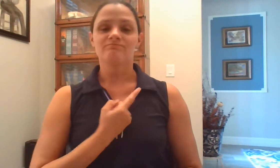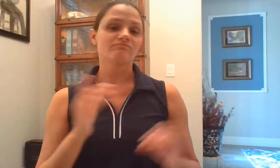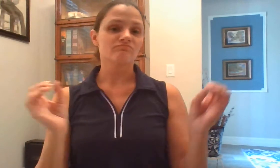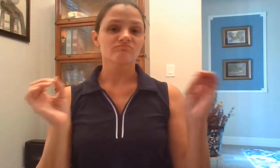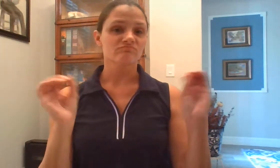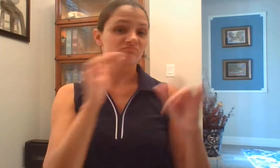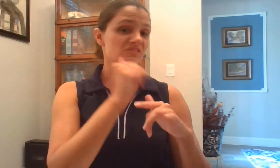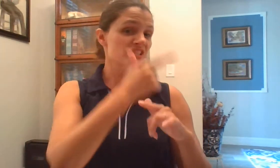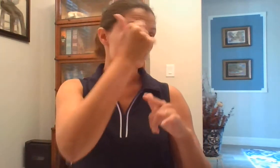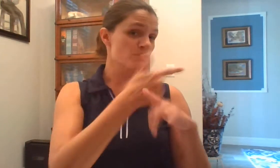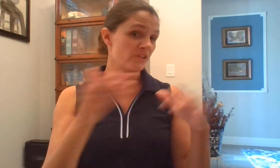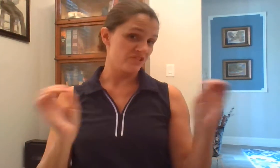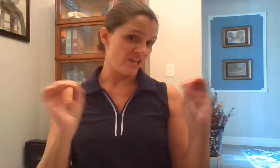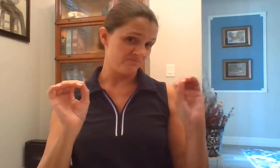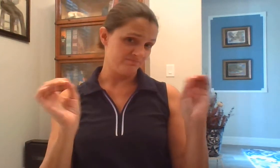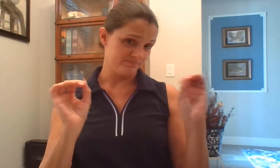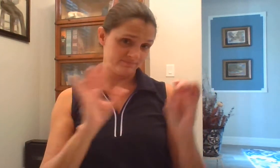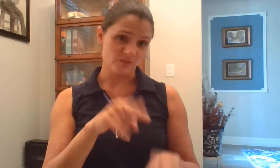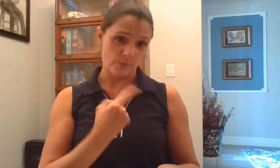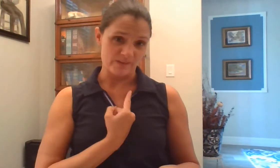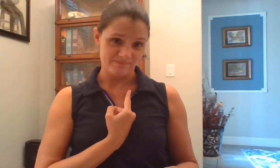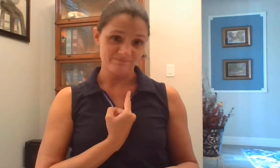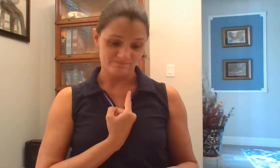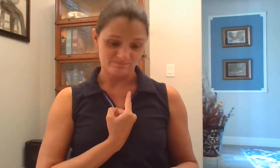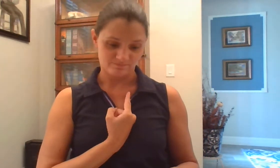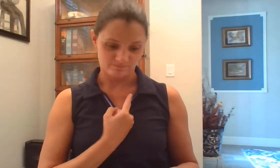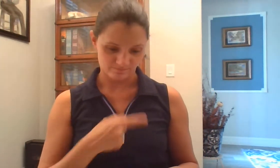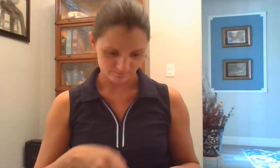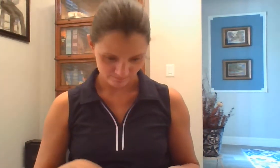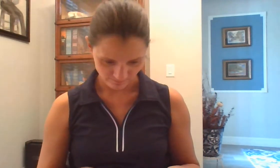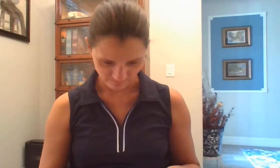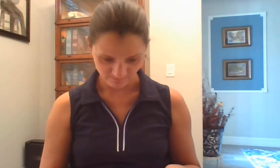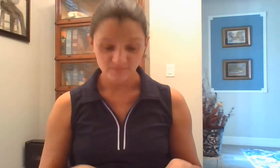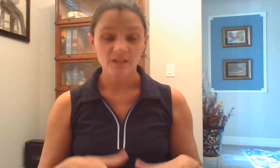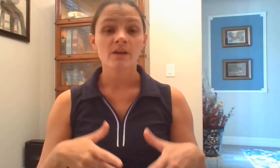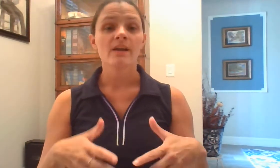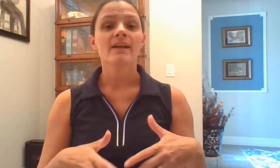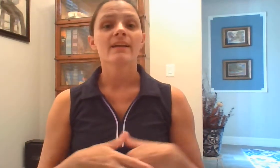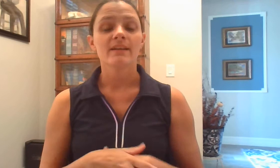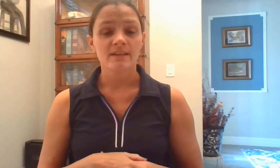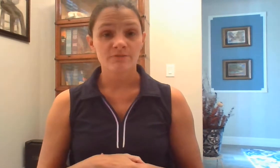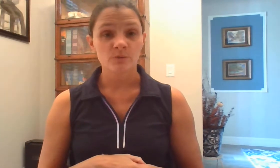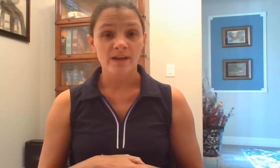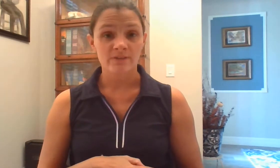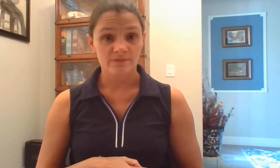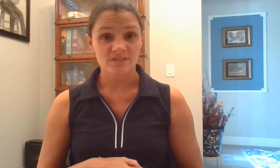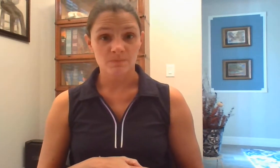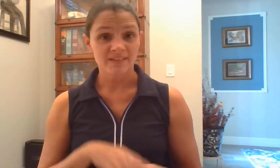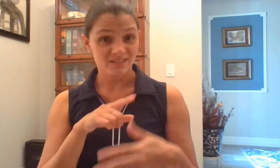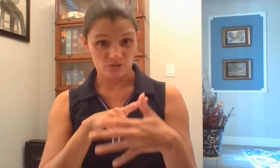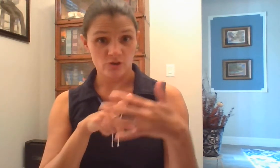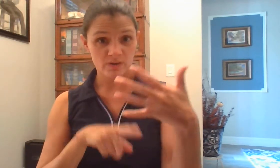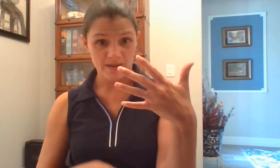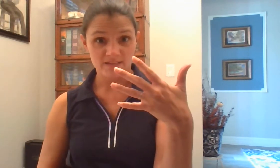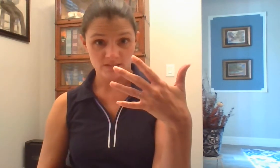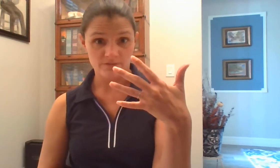only sisters brothers not only if you have enough siblings that you're going past the